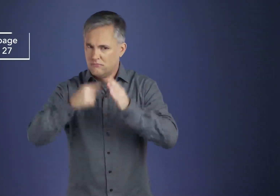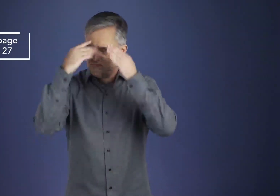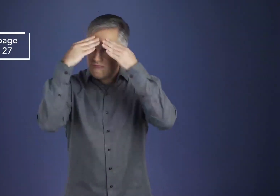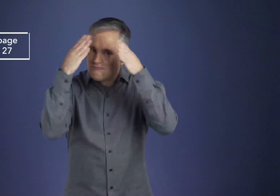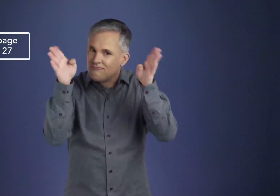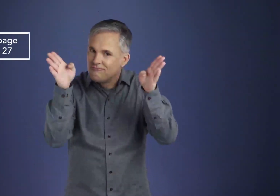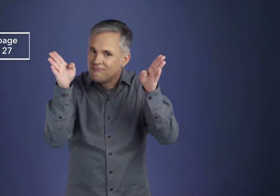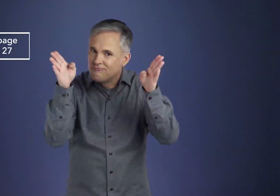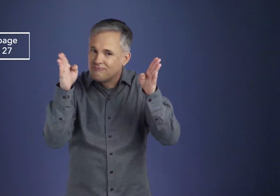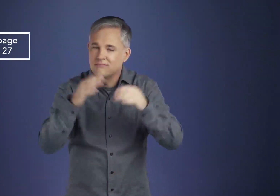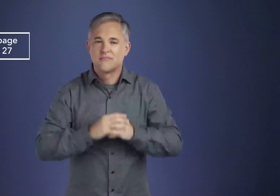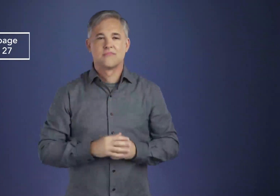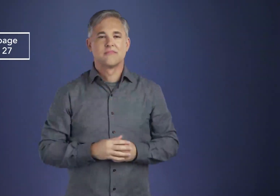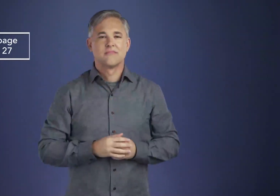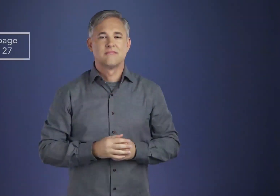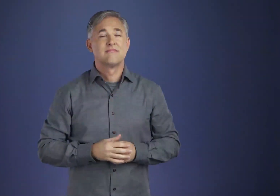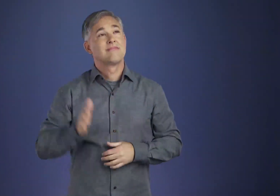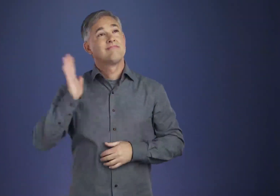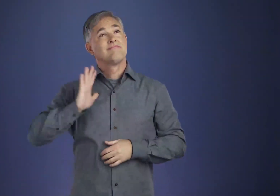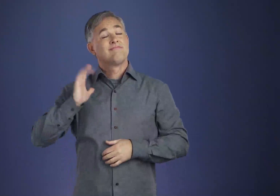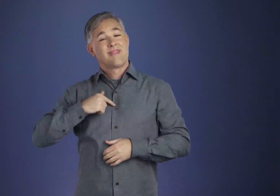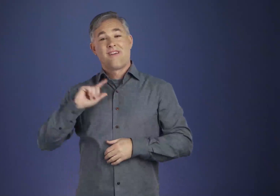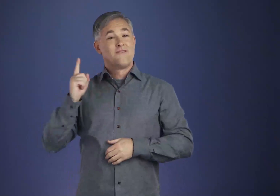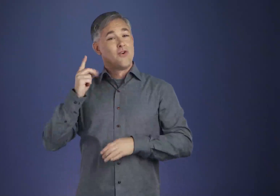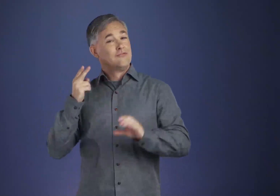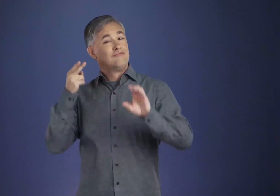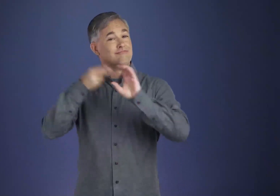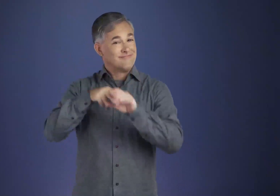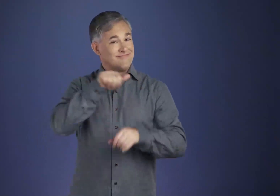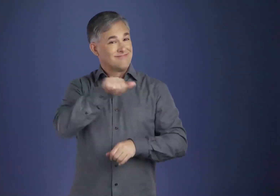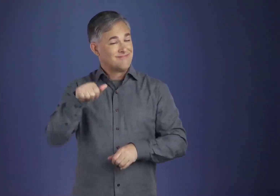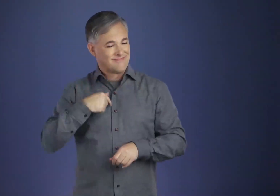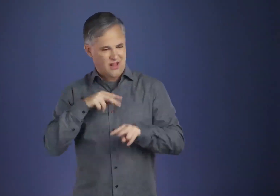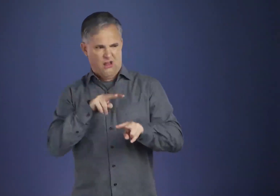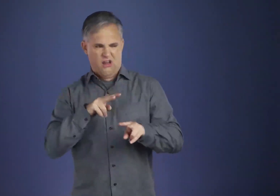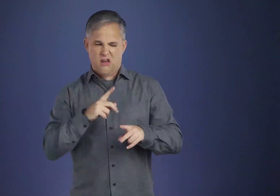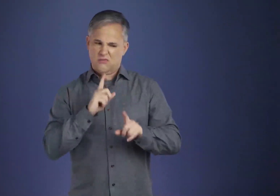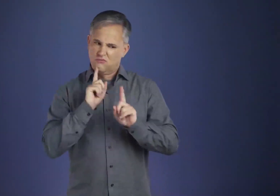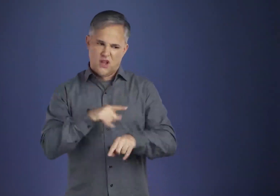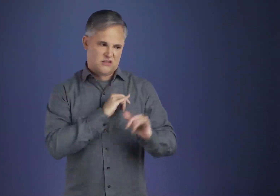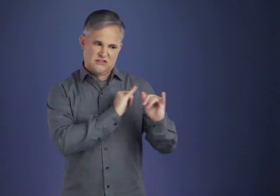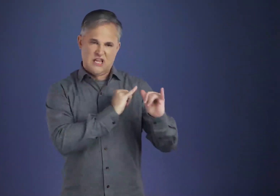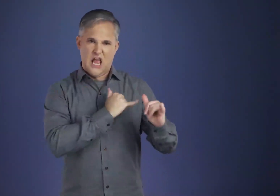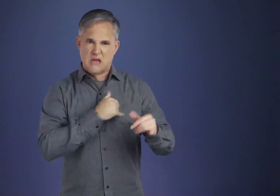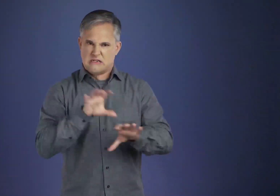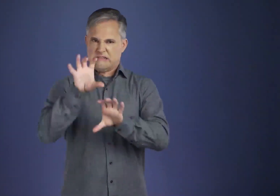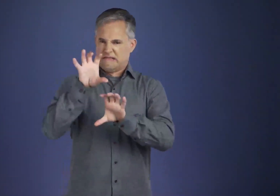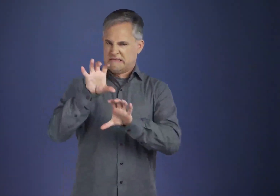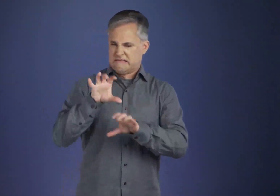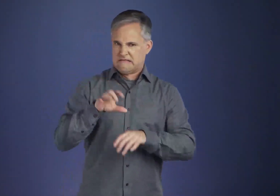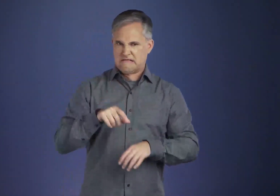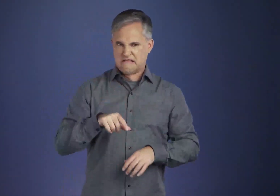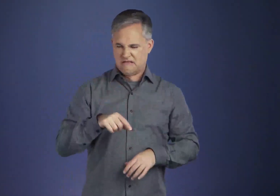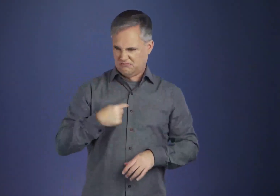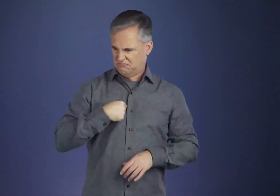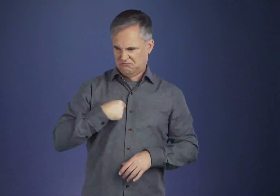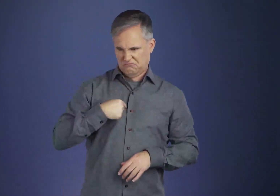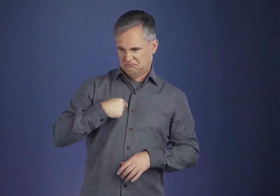again, always with the open mind. When I first looked at AA, my reaction was just like yours.